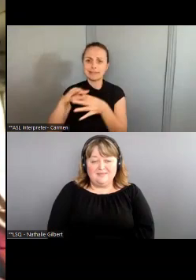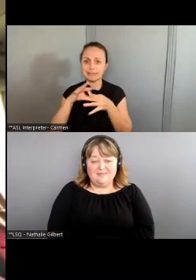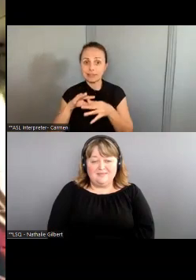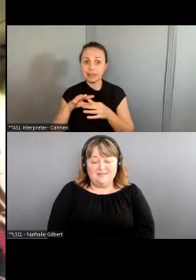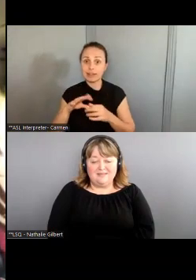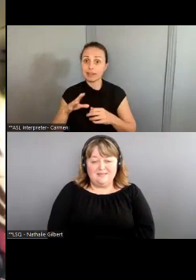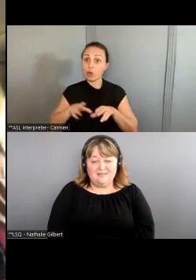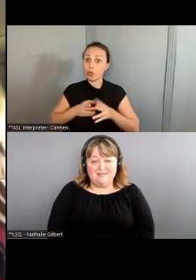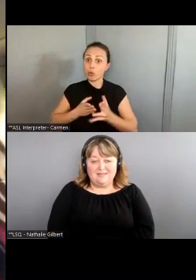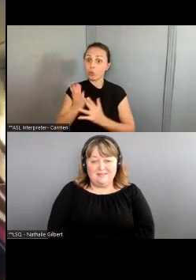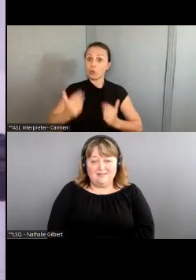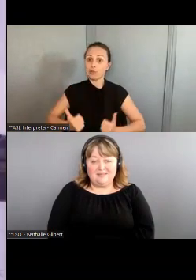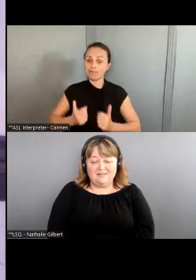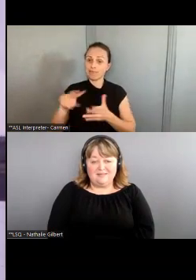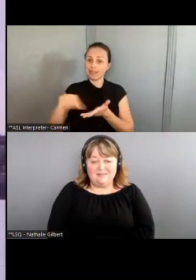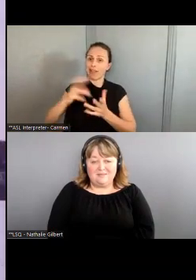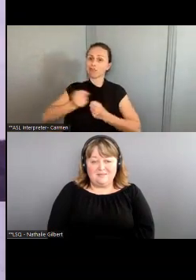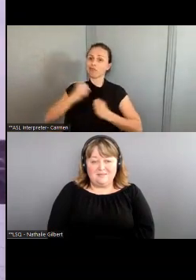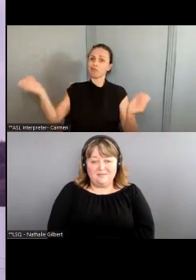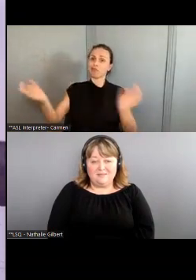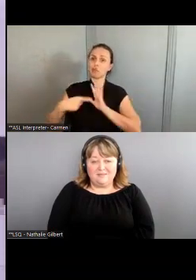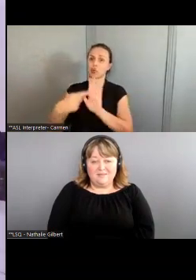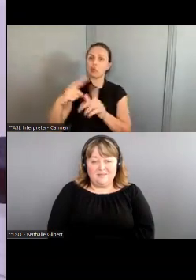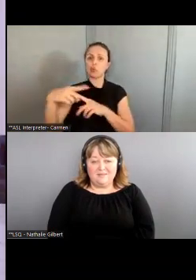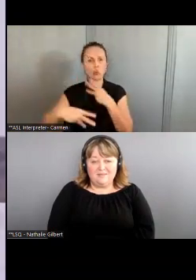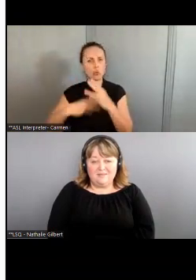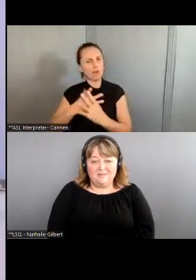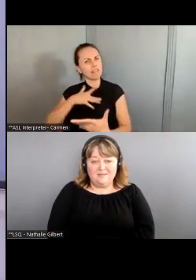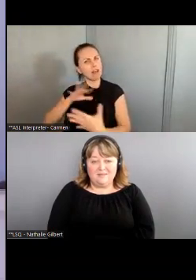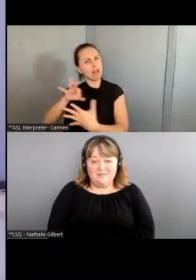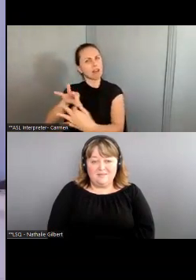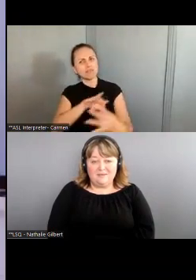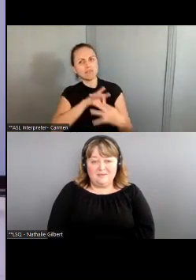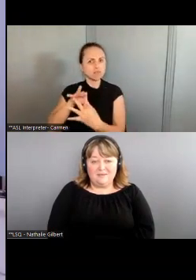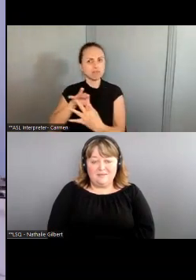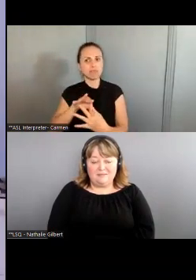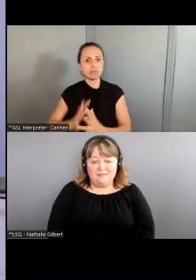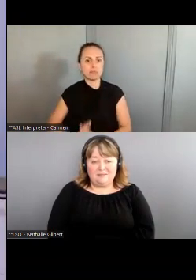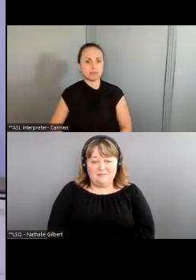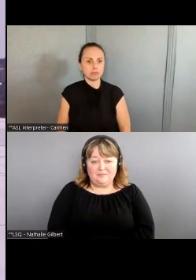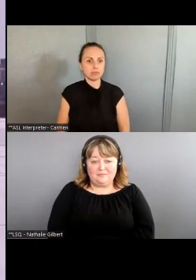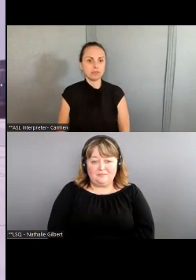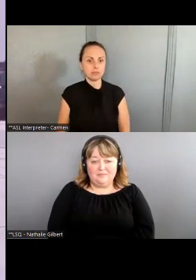dance, we open ourselves up to the world and feel a sense of belonging.